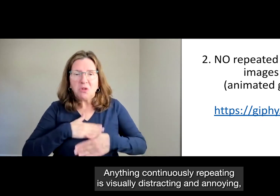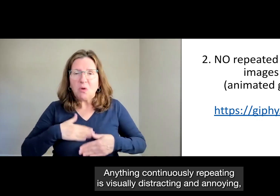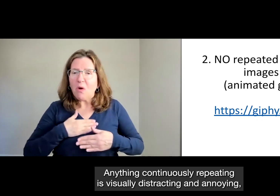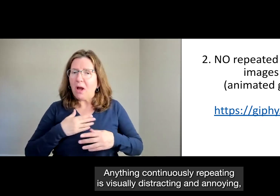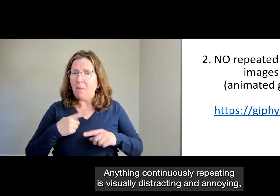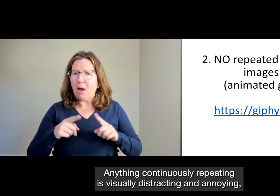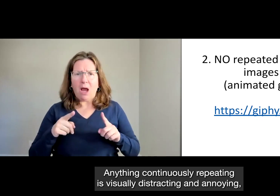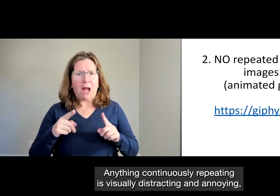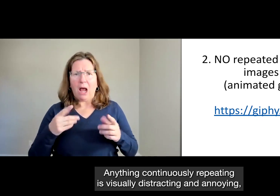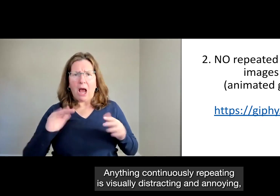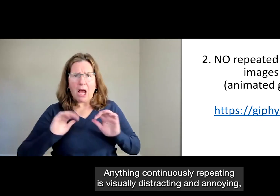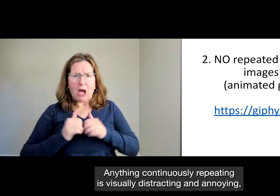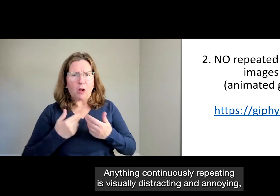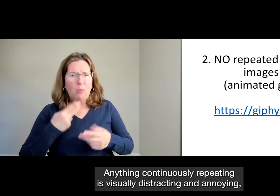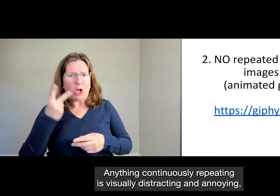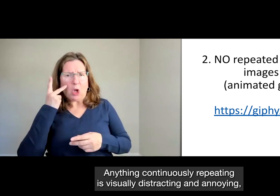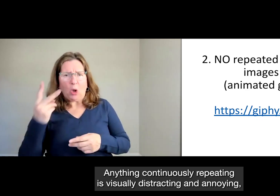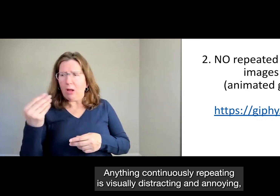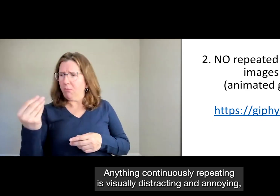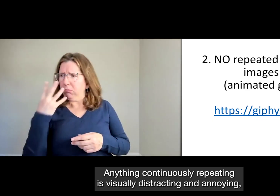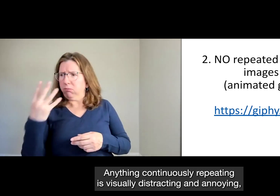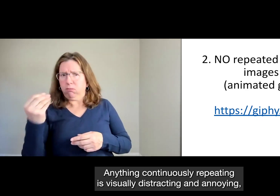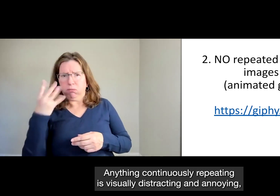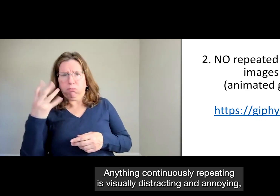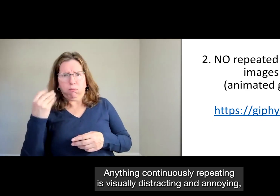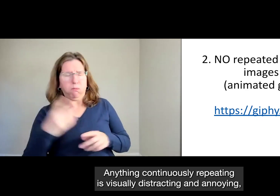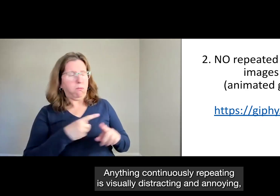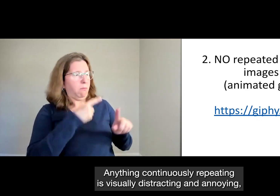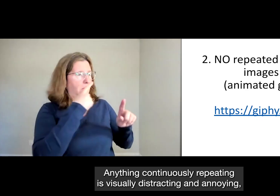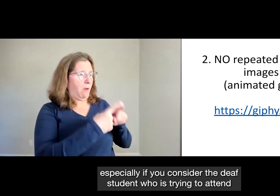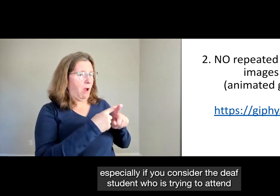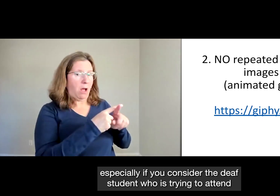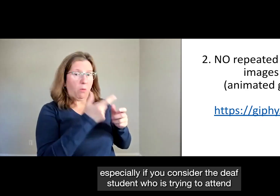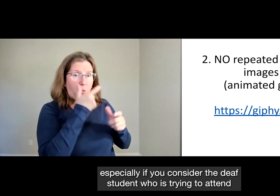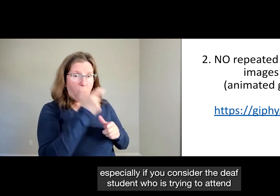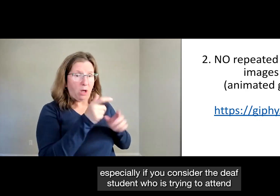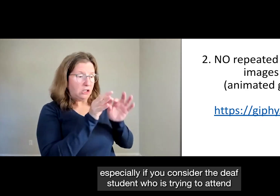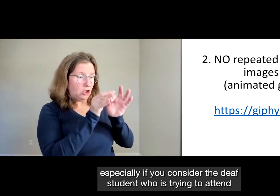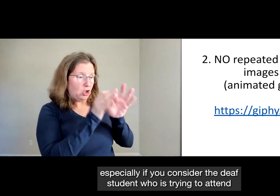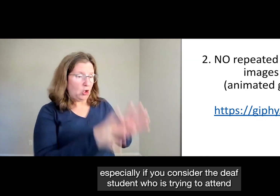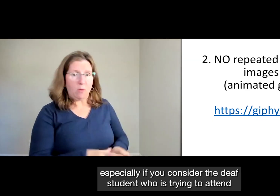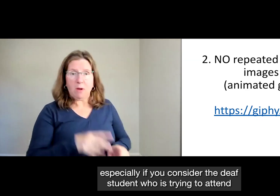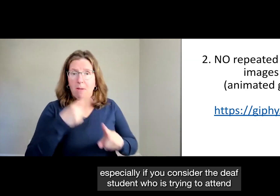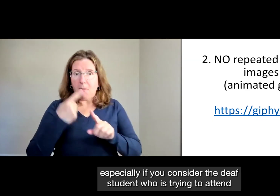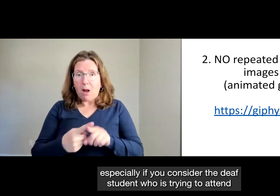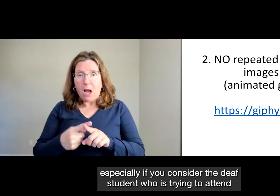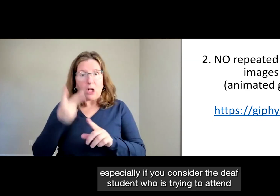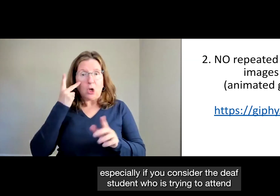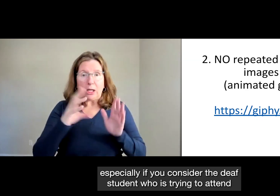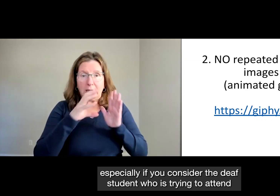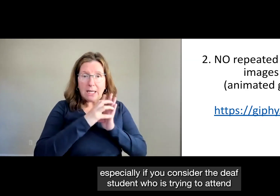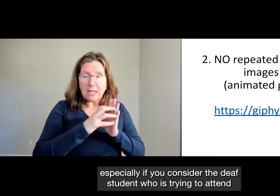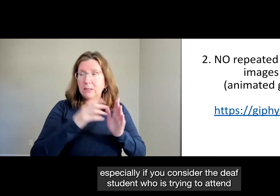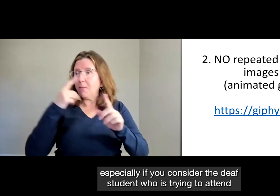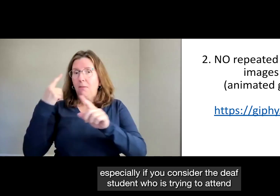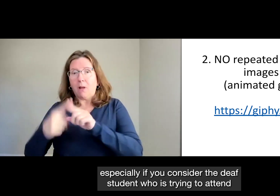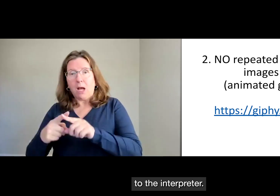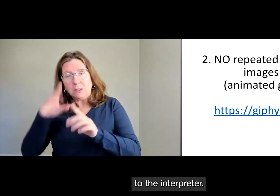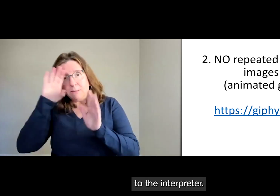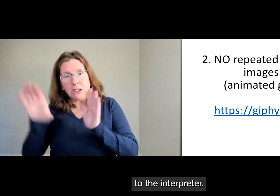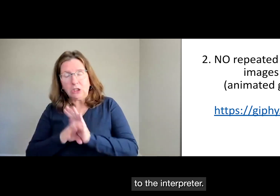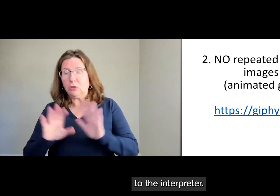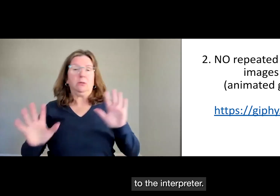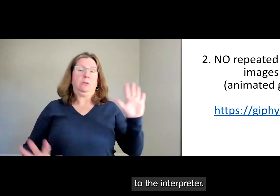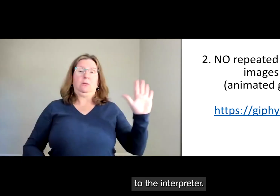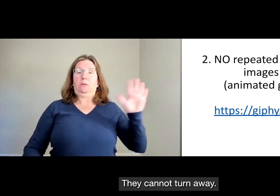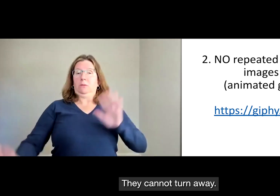Anything continuously repeating is visually distracting and annoying, especially if you consider the deaf student who is trying to attend to